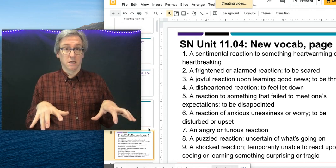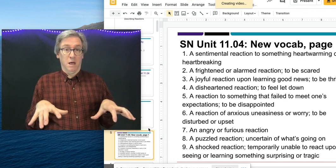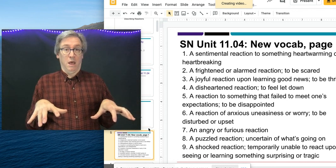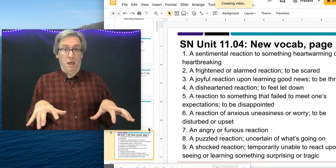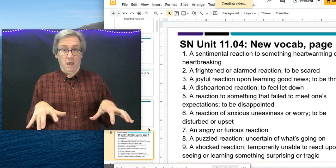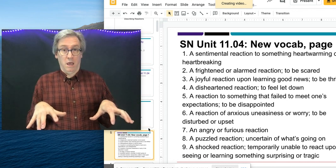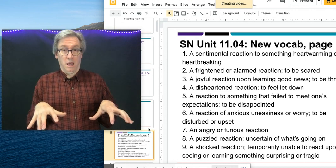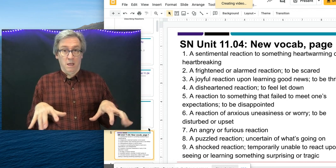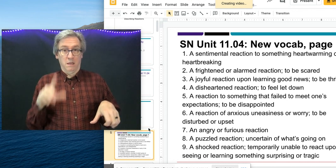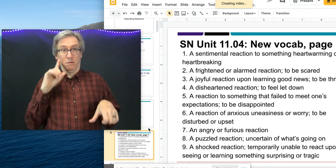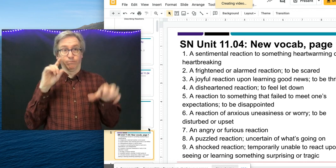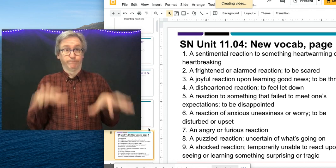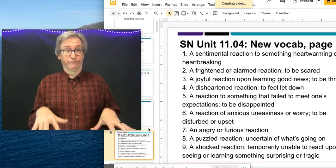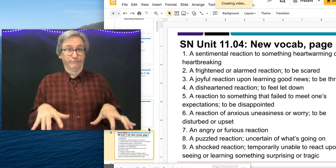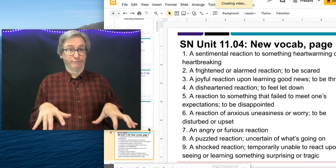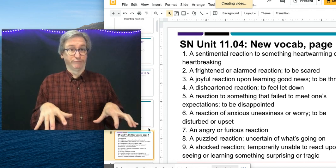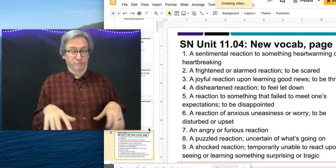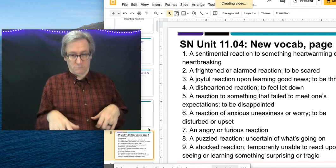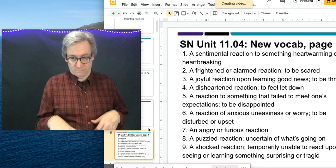shocked. Oh.